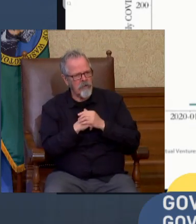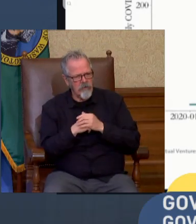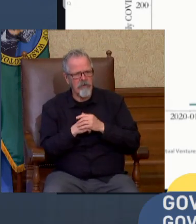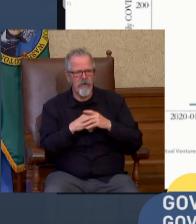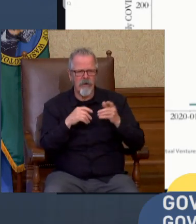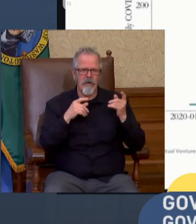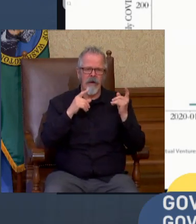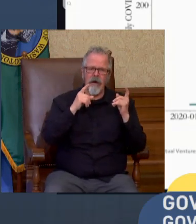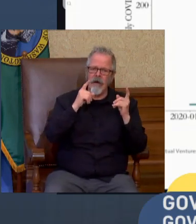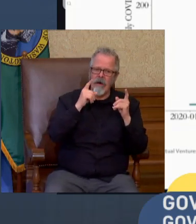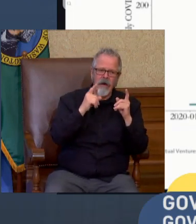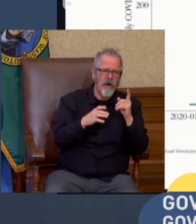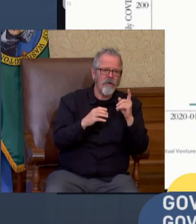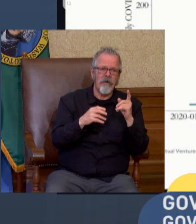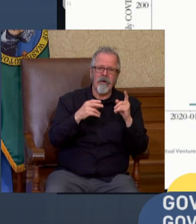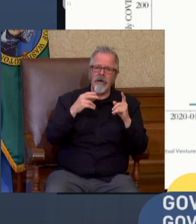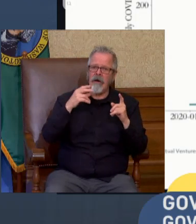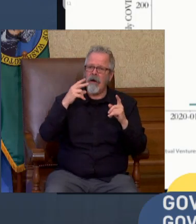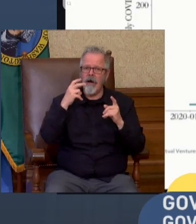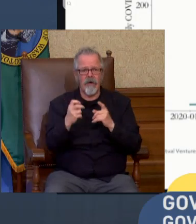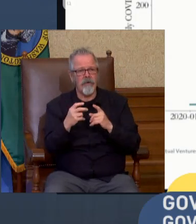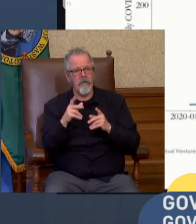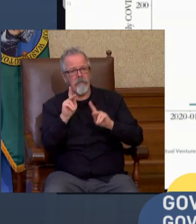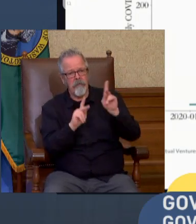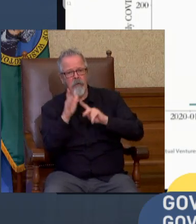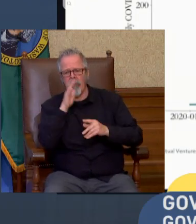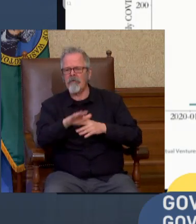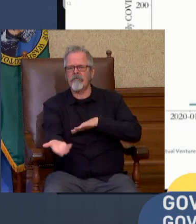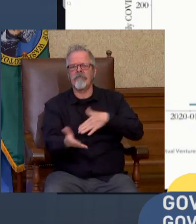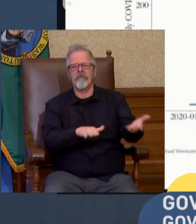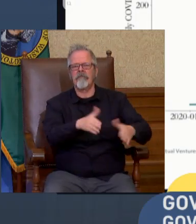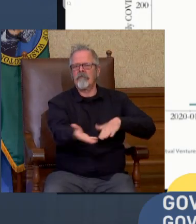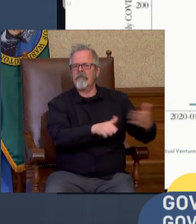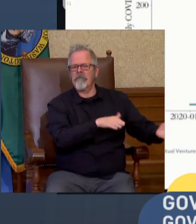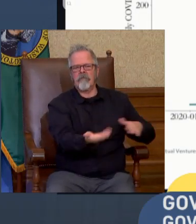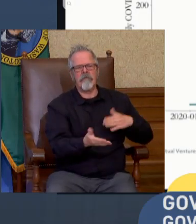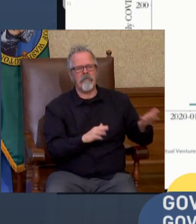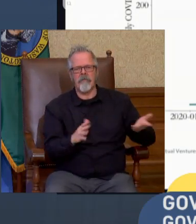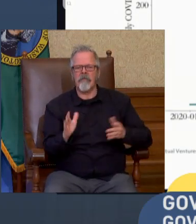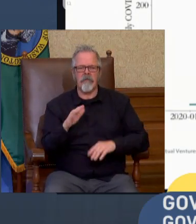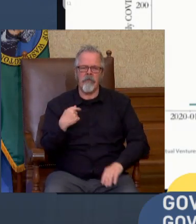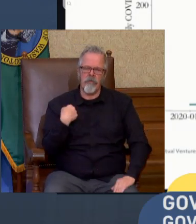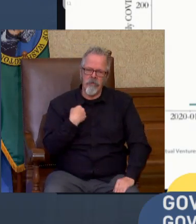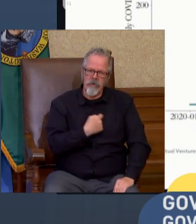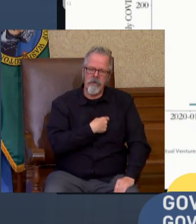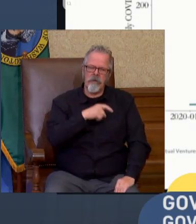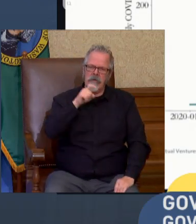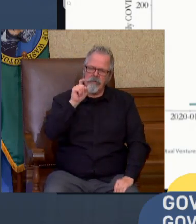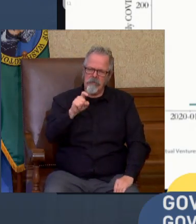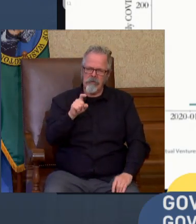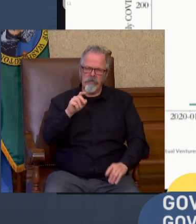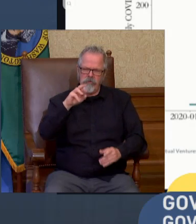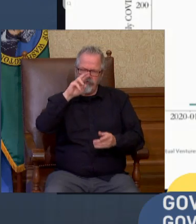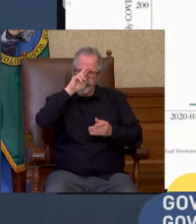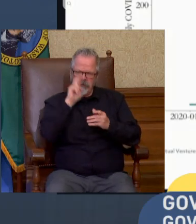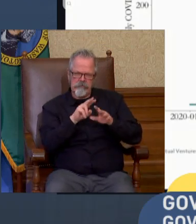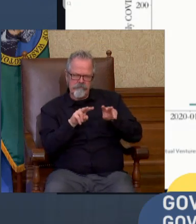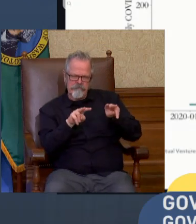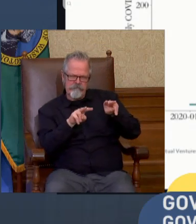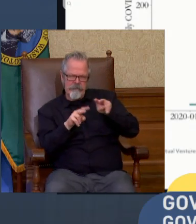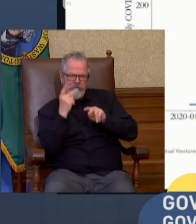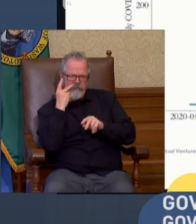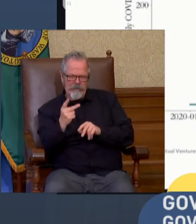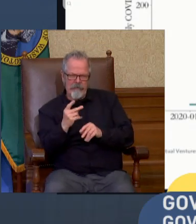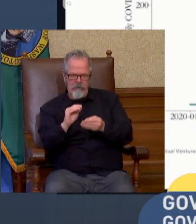death. We see numbers, but each one of these numbers is a person. It's a son lost their mother